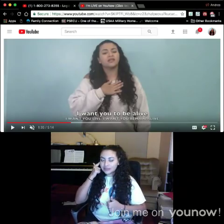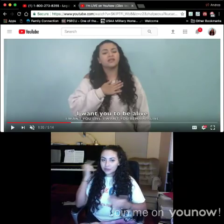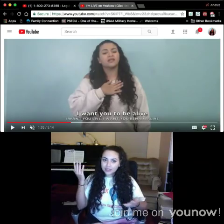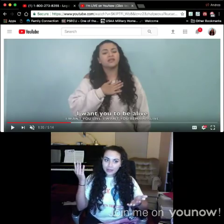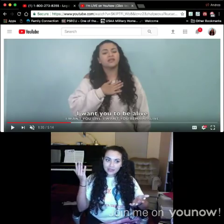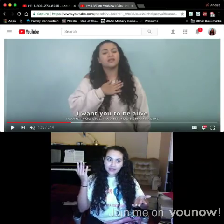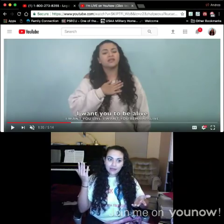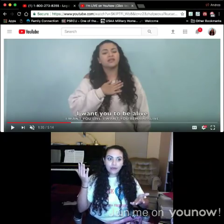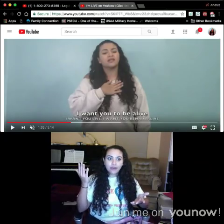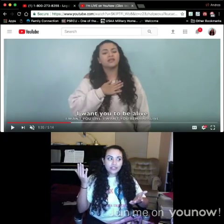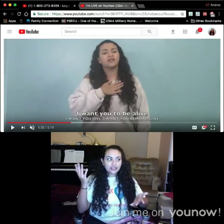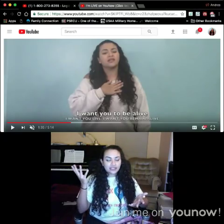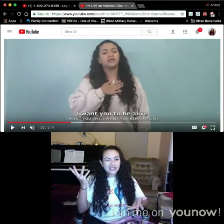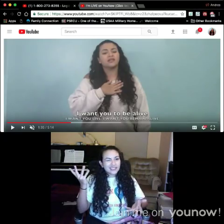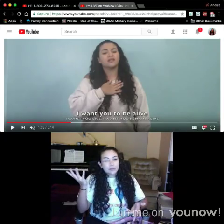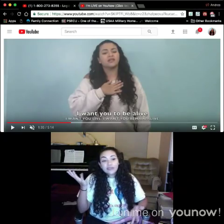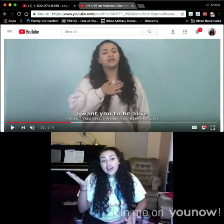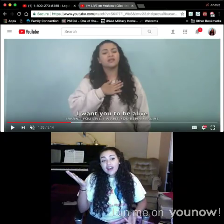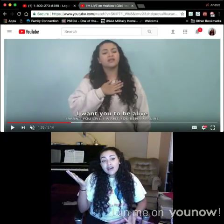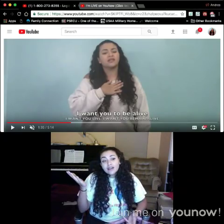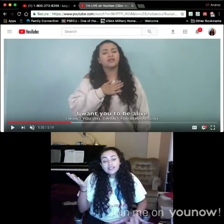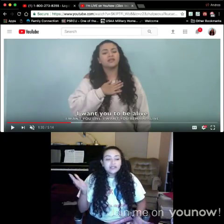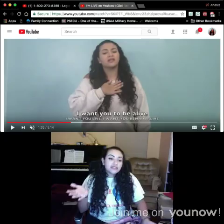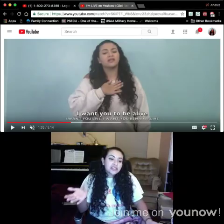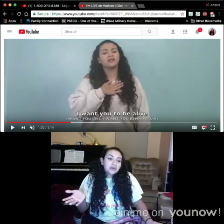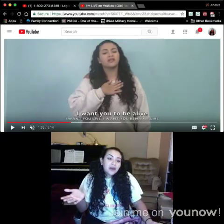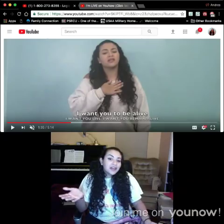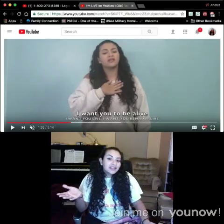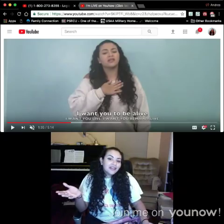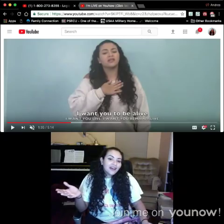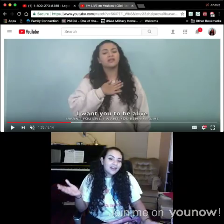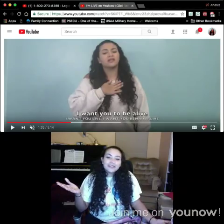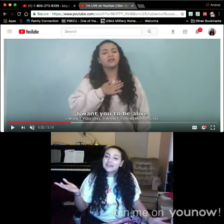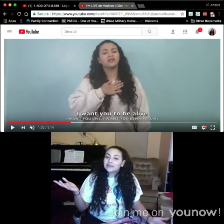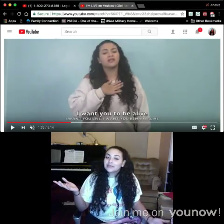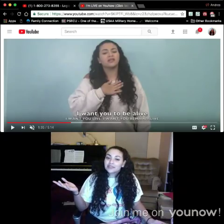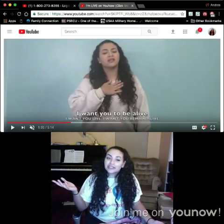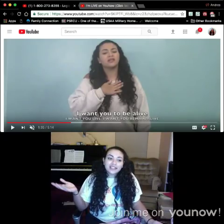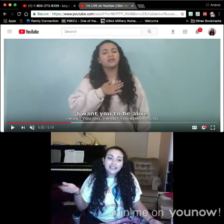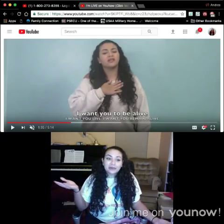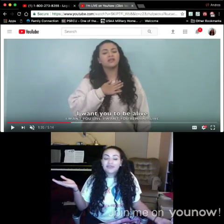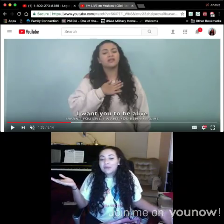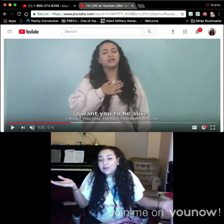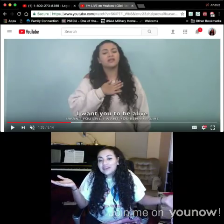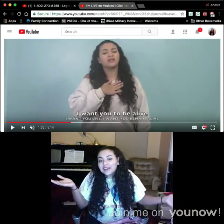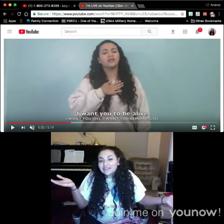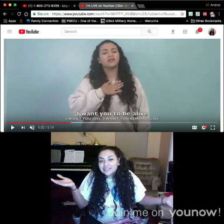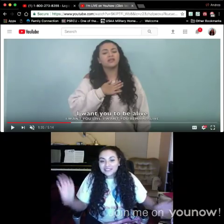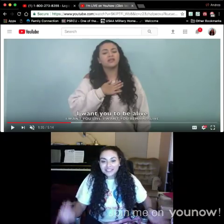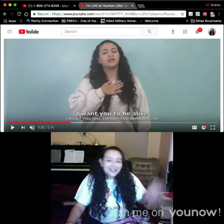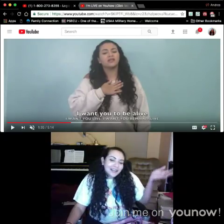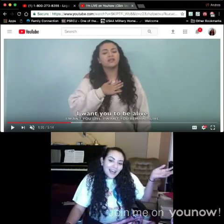Since it repeats twice, I figured I would change it the second time around. Don't really know why I did that. I think it was really just like a spur of the moment kind